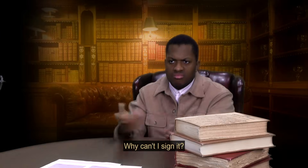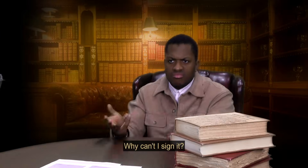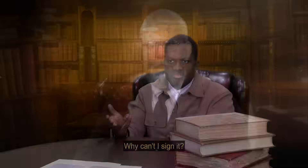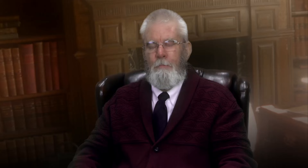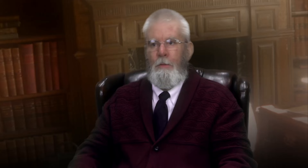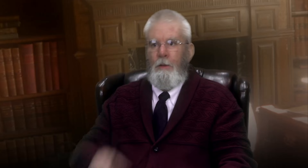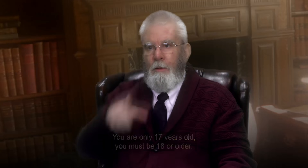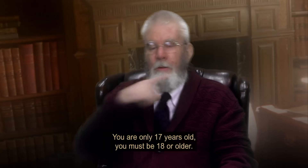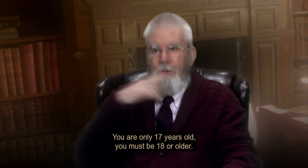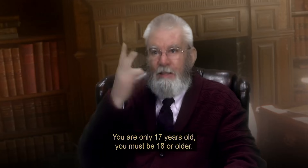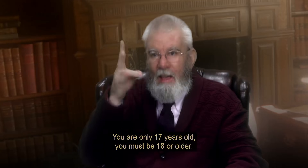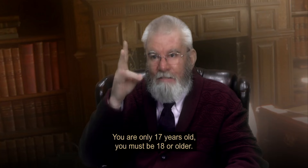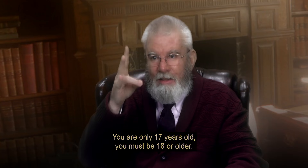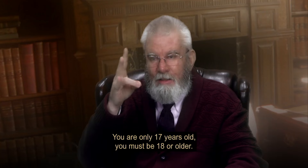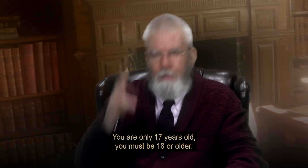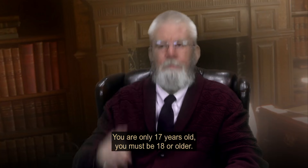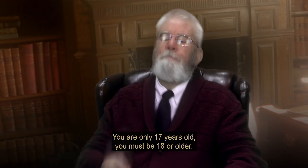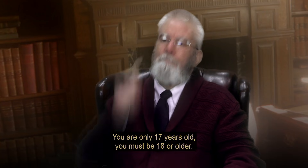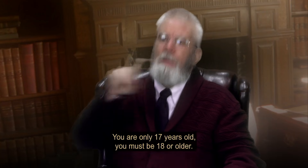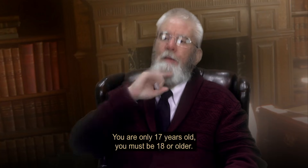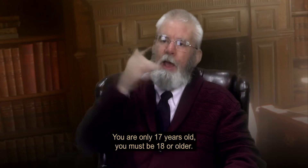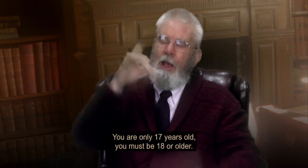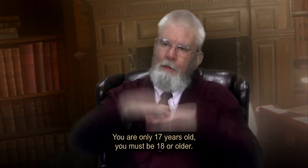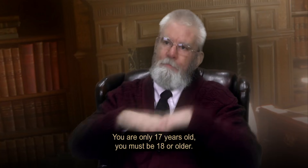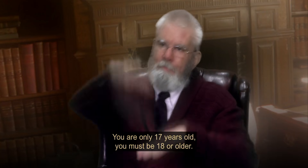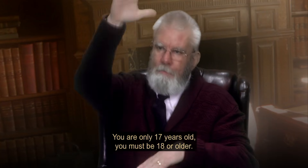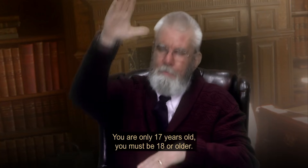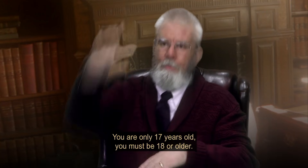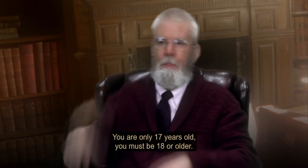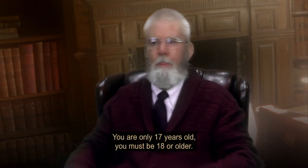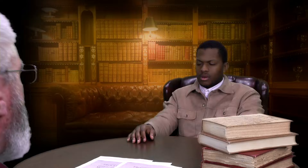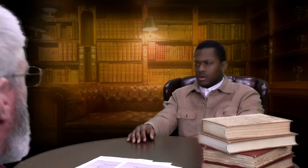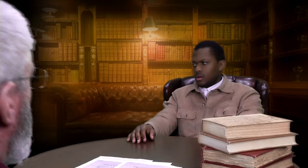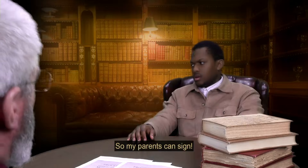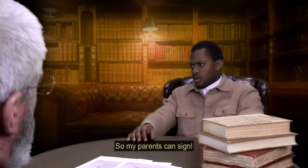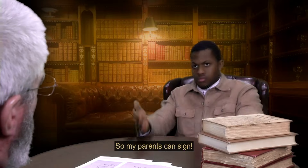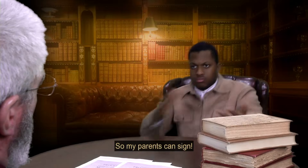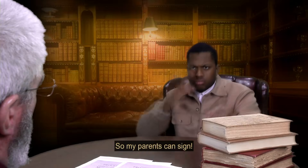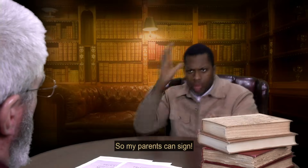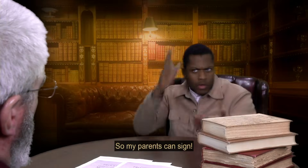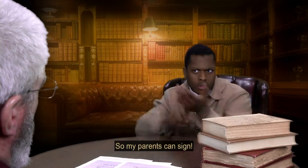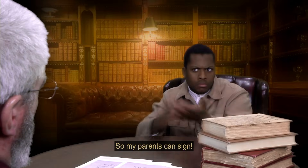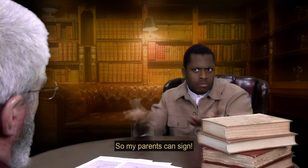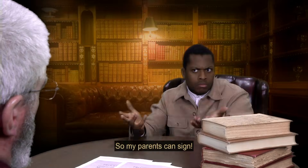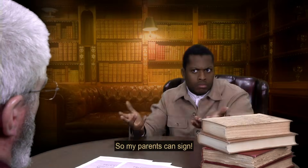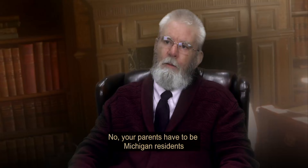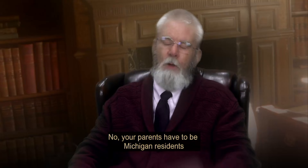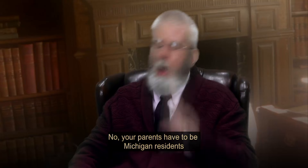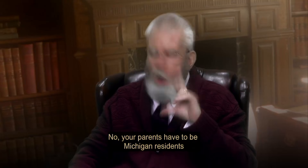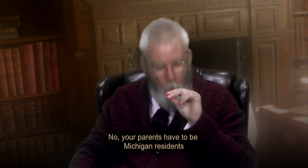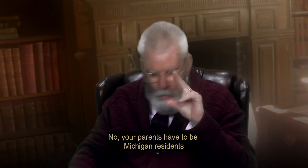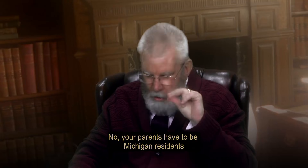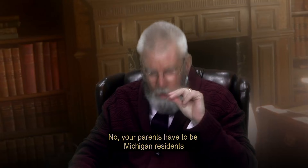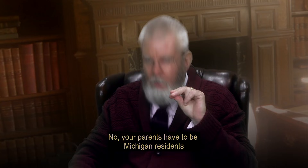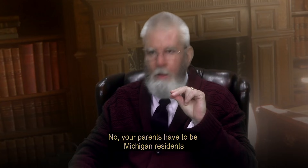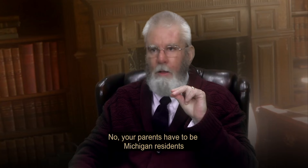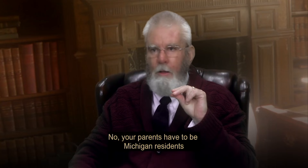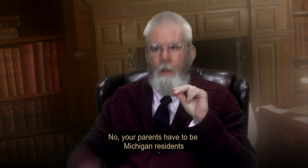it? You're only 17 years old. You must be 18 or older. So my parents can sign. No.